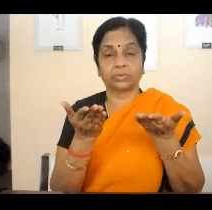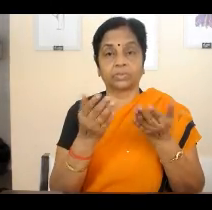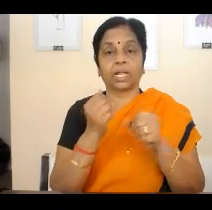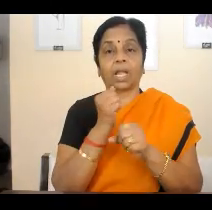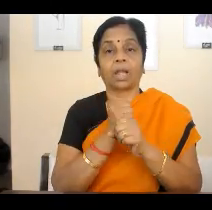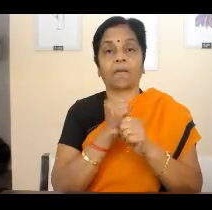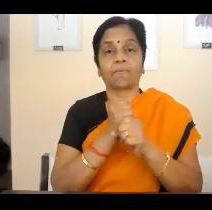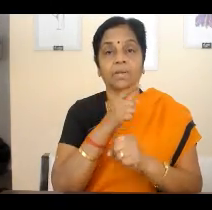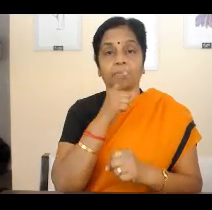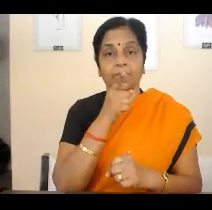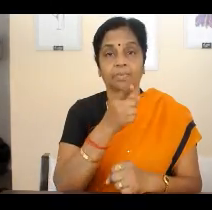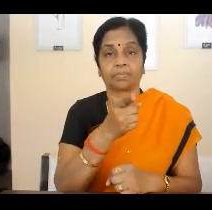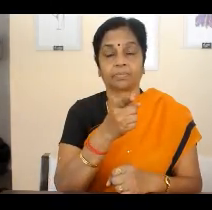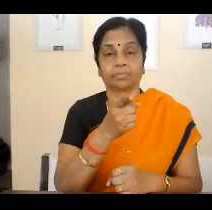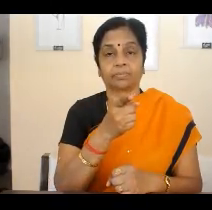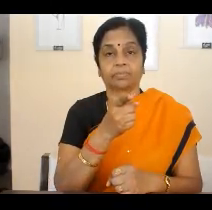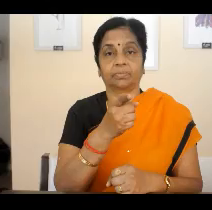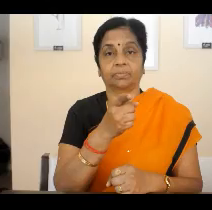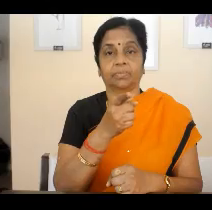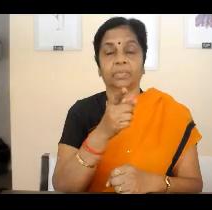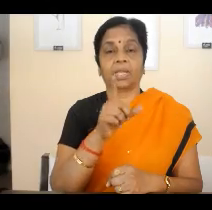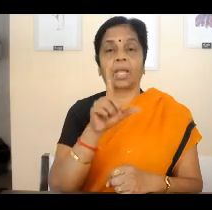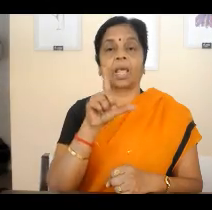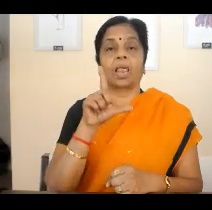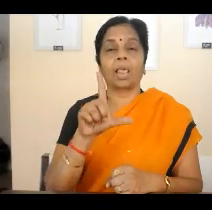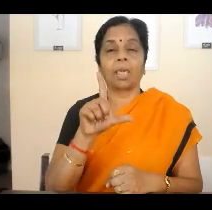government has a limited role